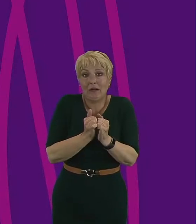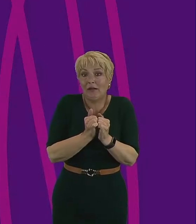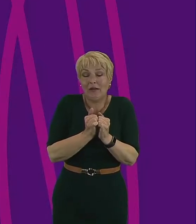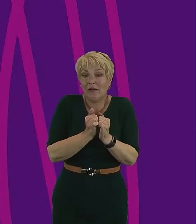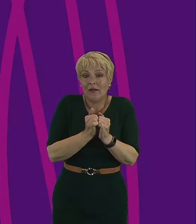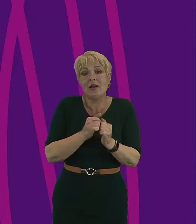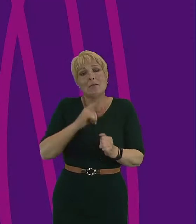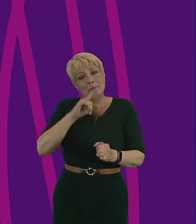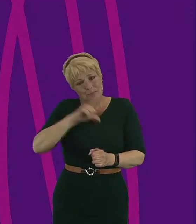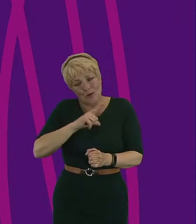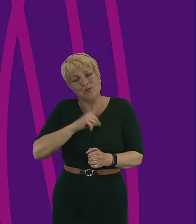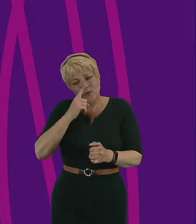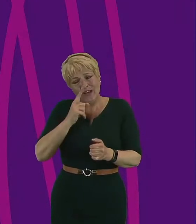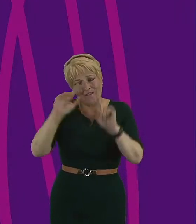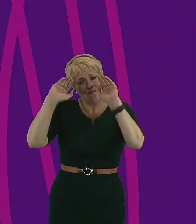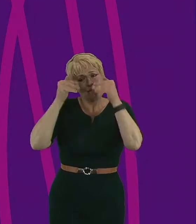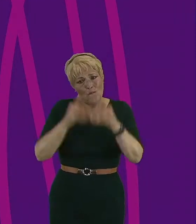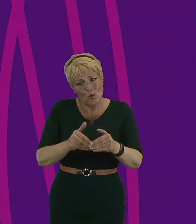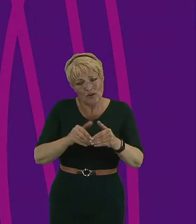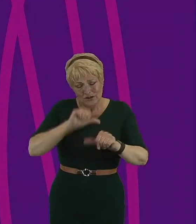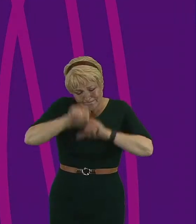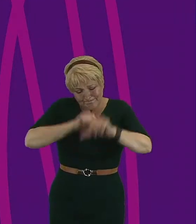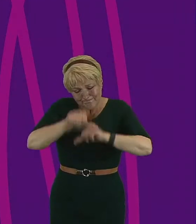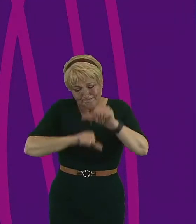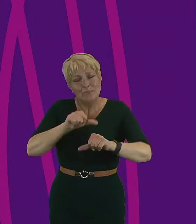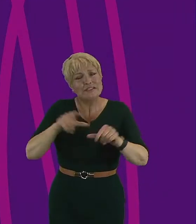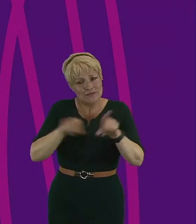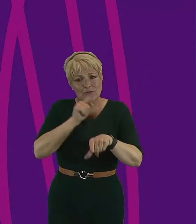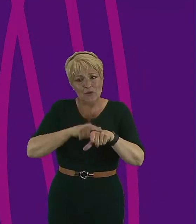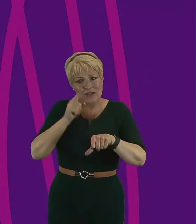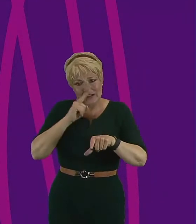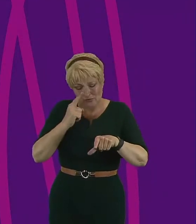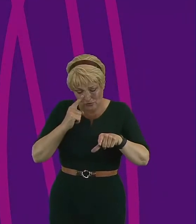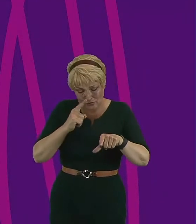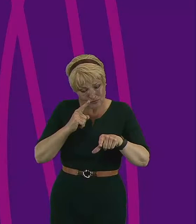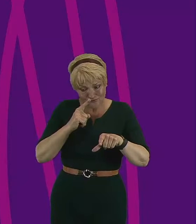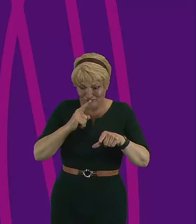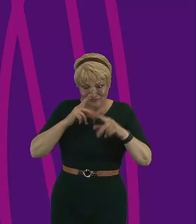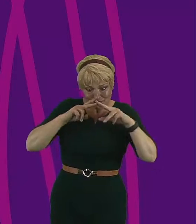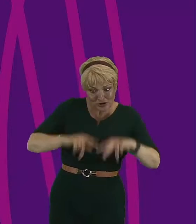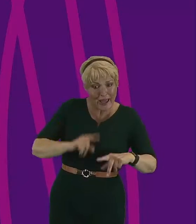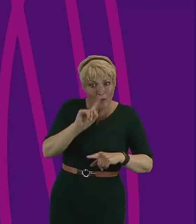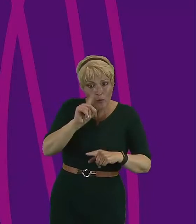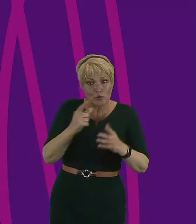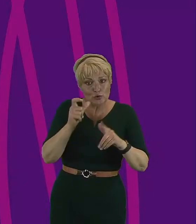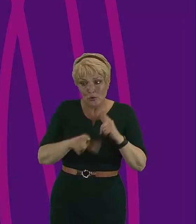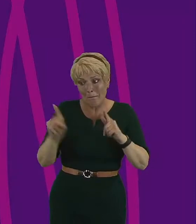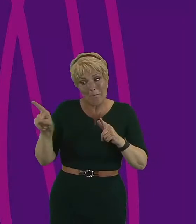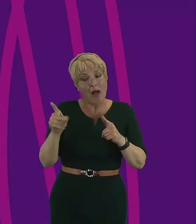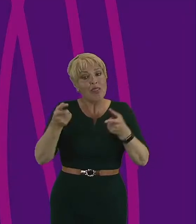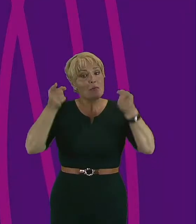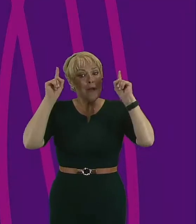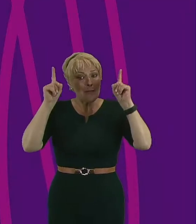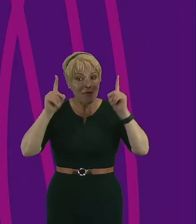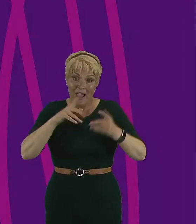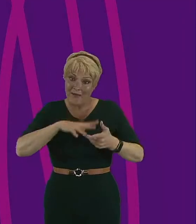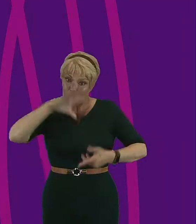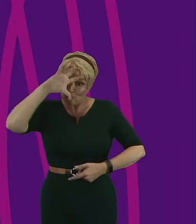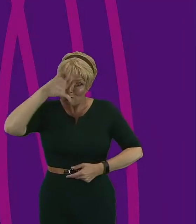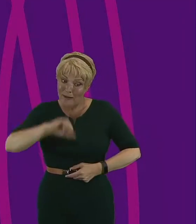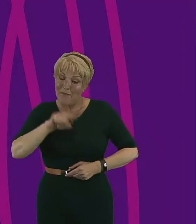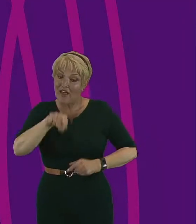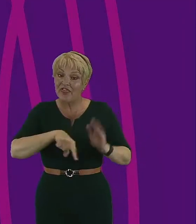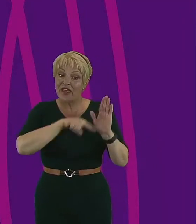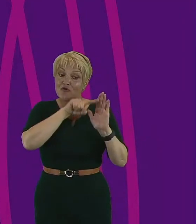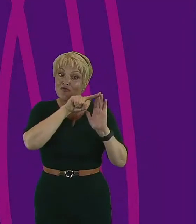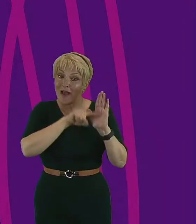with the enhanced scrutiny. But the member is absolutely right to say we must remember these are regulations for